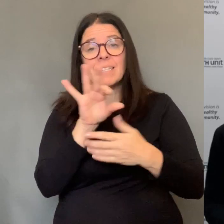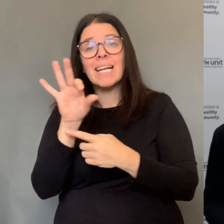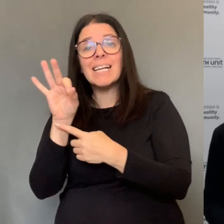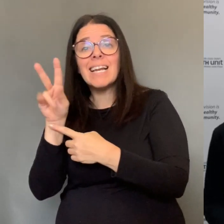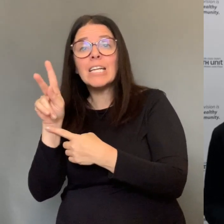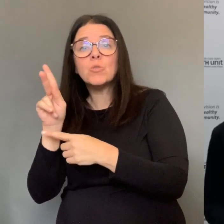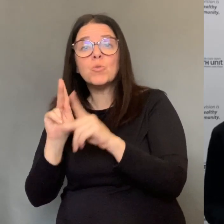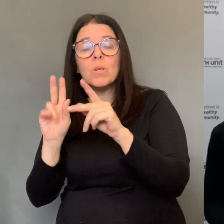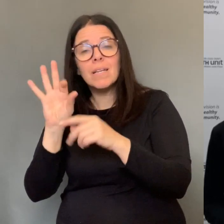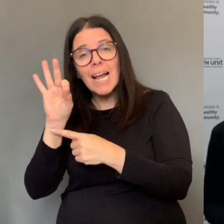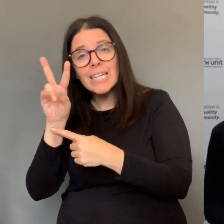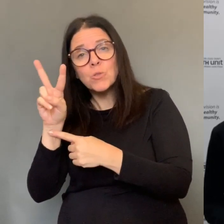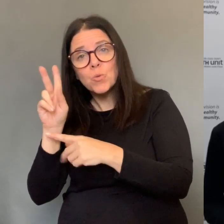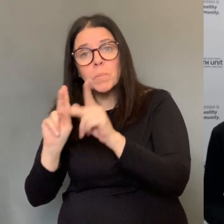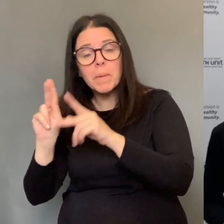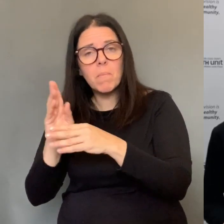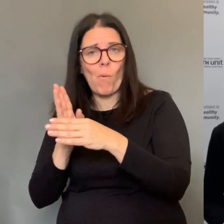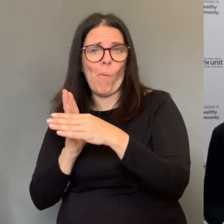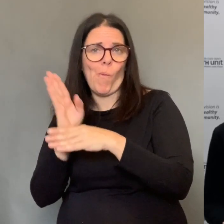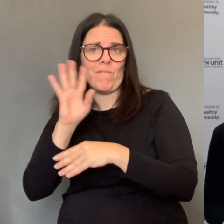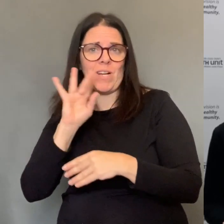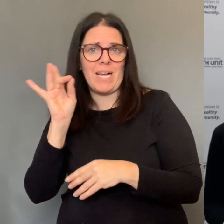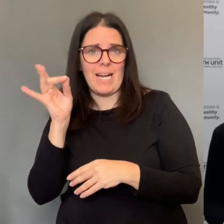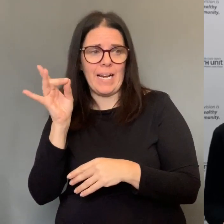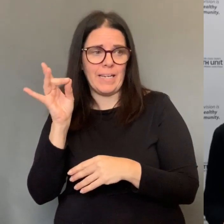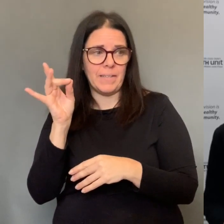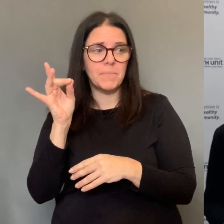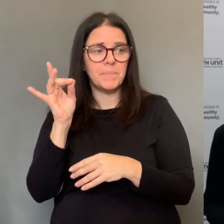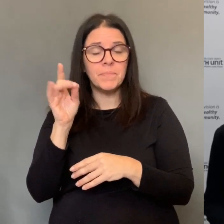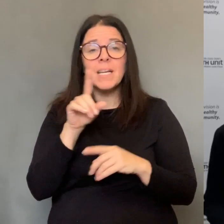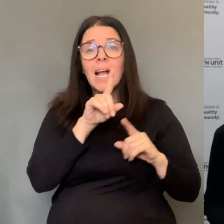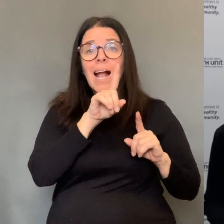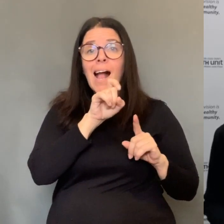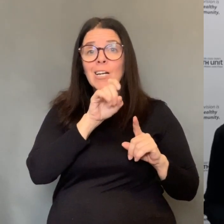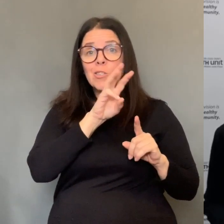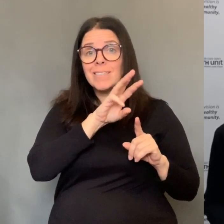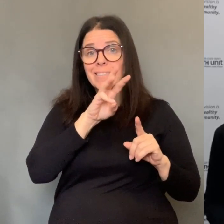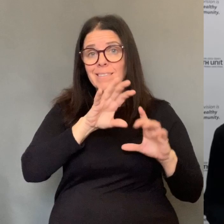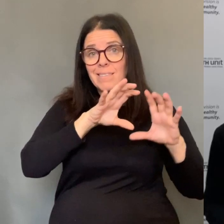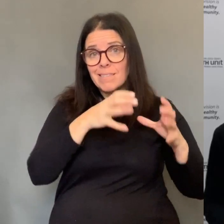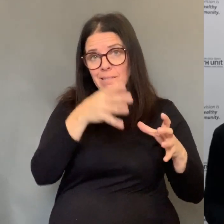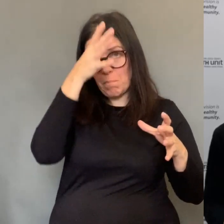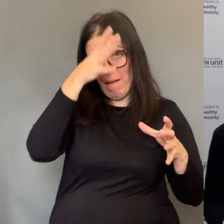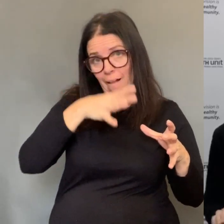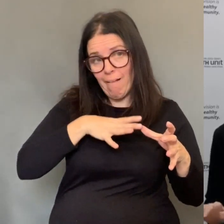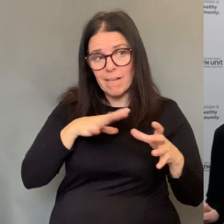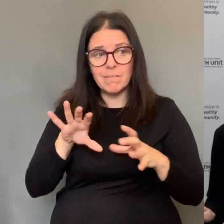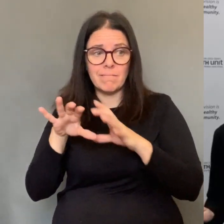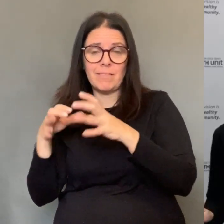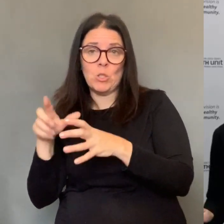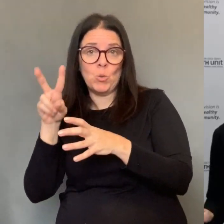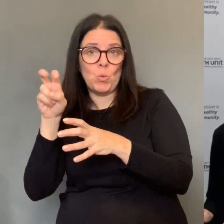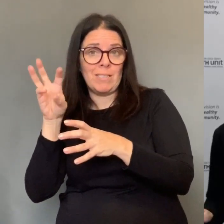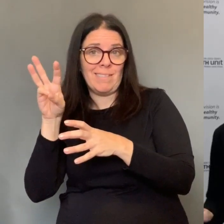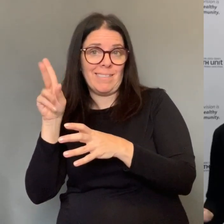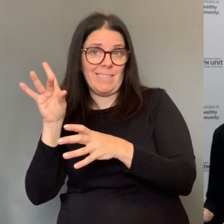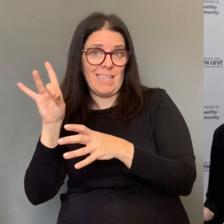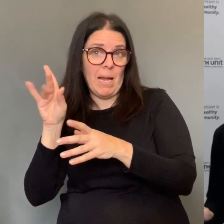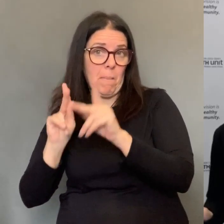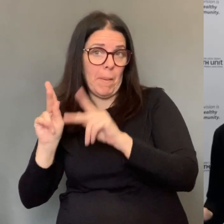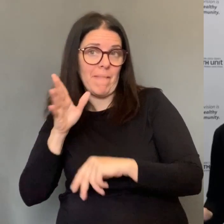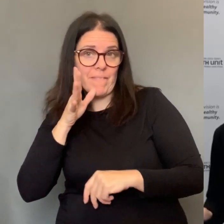homes. Our health unit continues to work with 7 long-term care and retirement homes that are currently